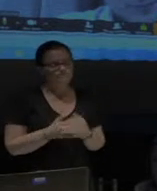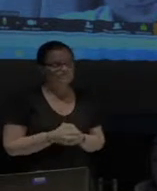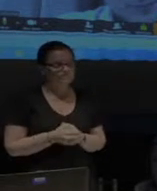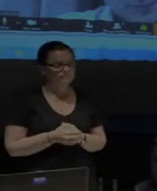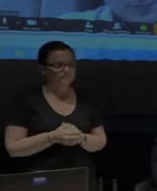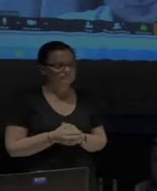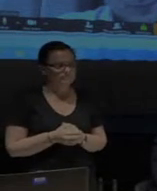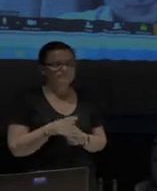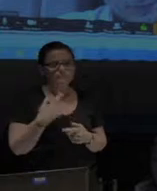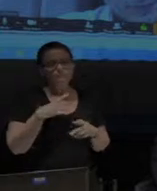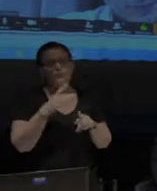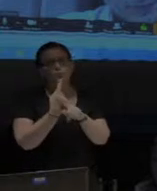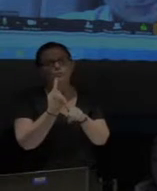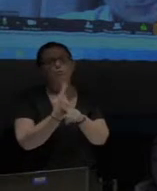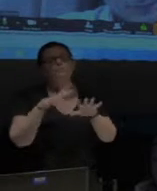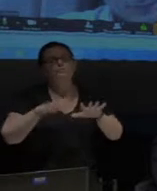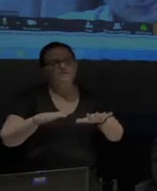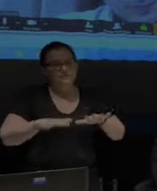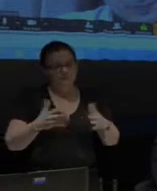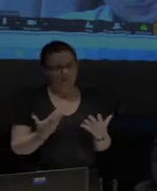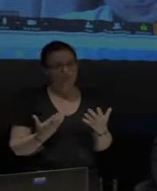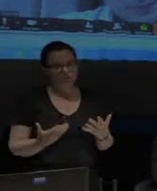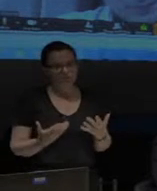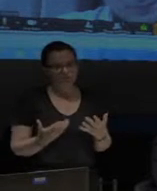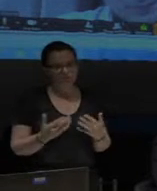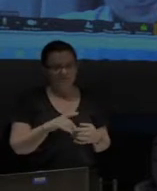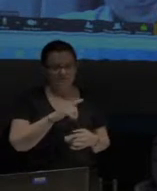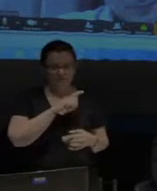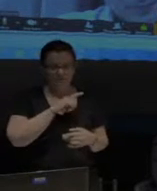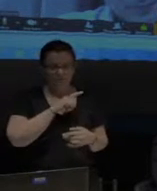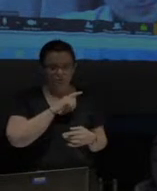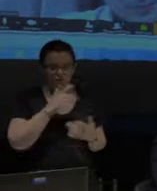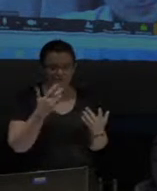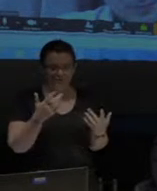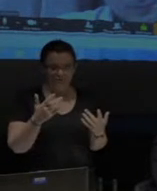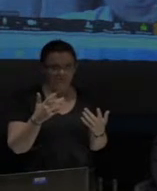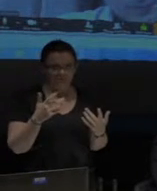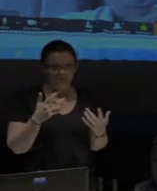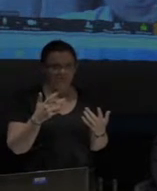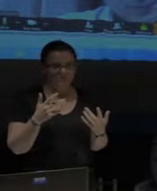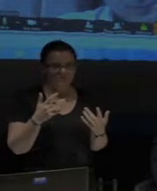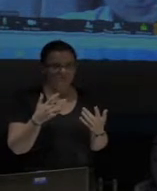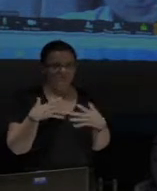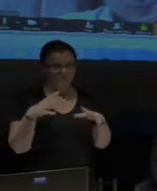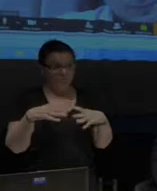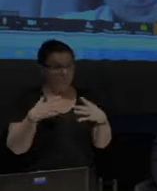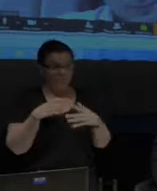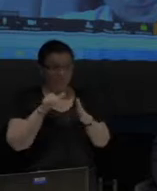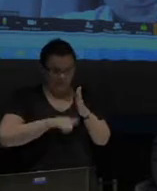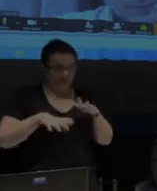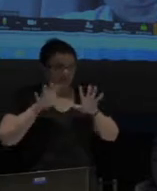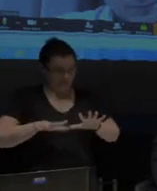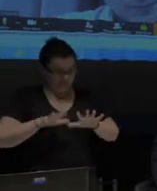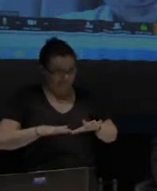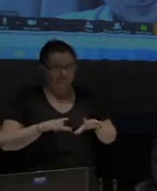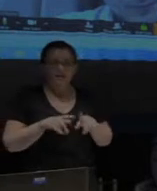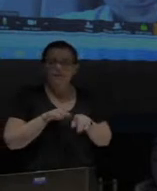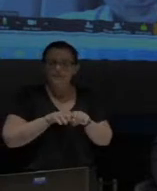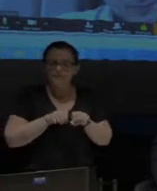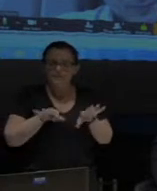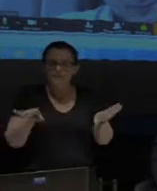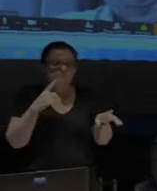talk Britain for the moment, because I think that we'll start here and then we'll spread our net,